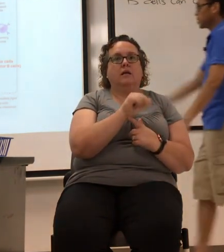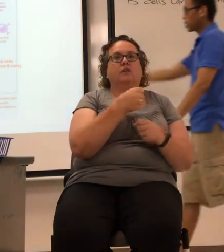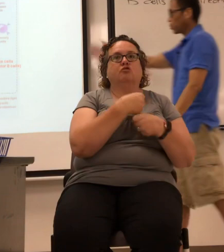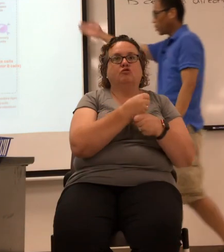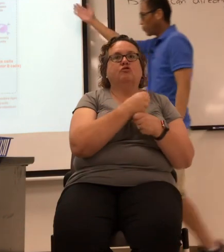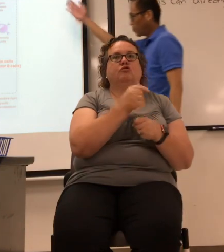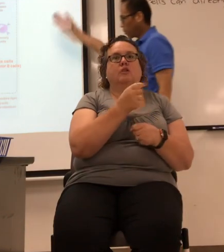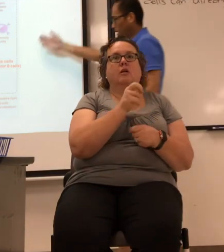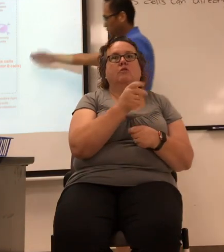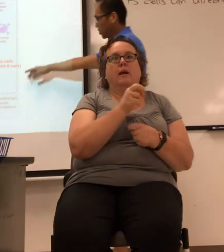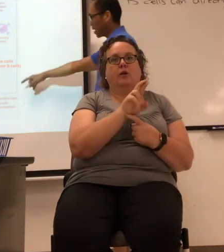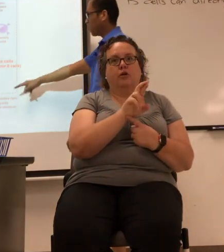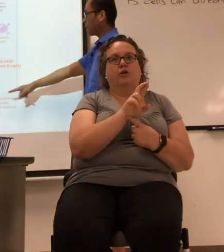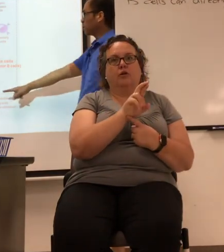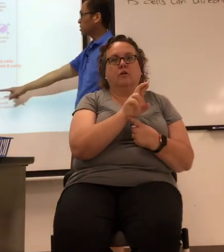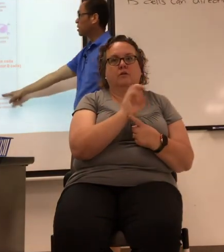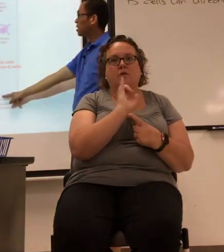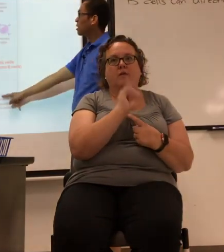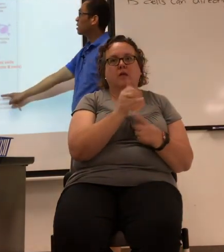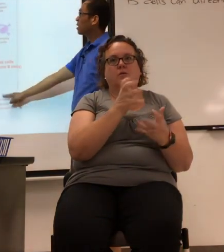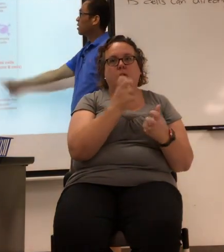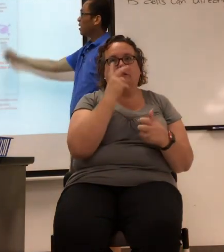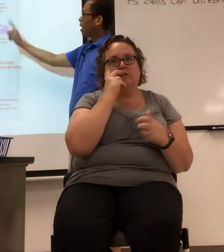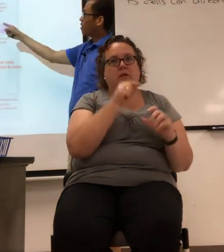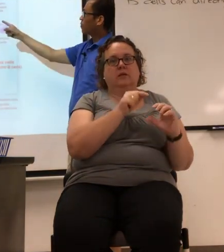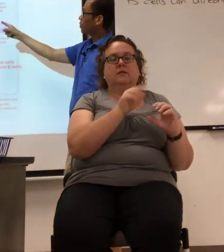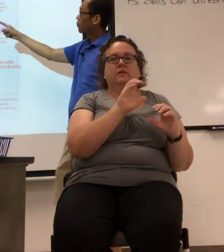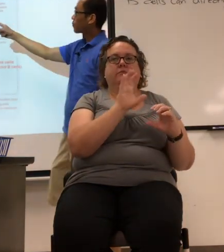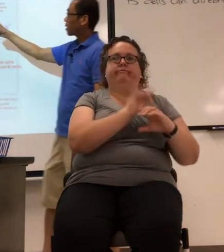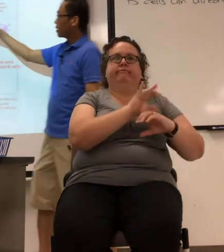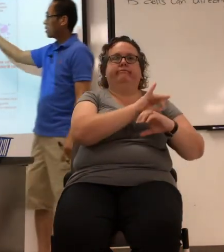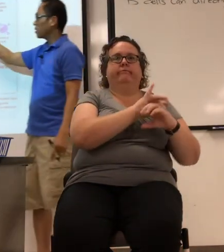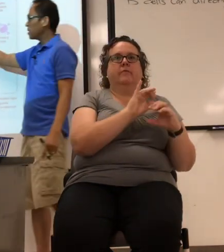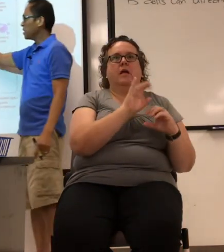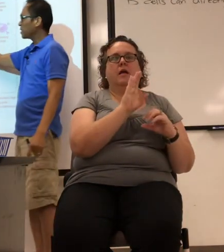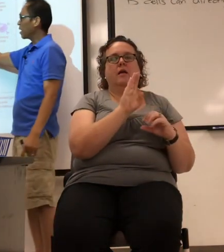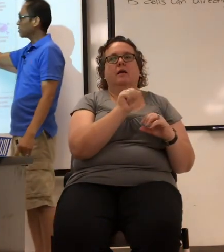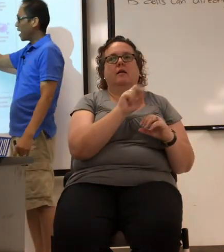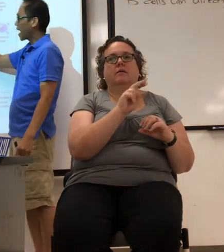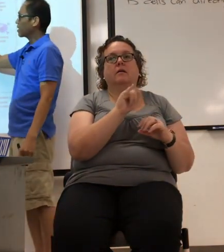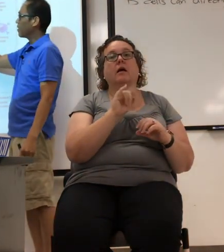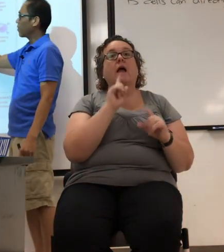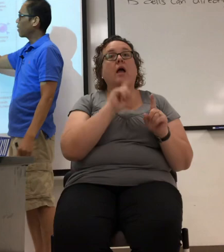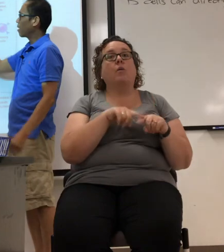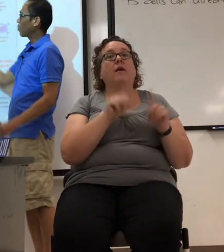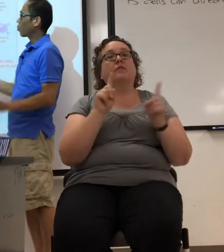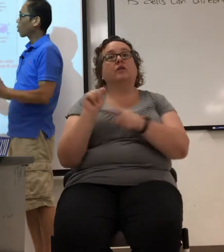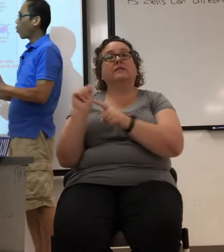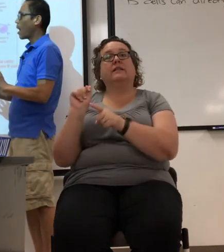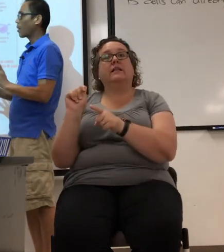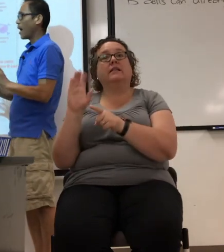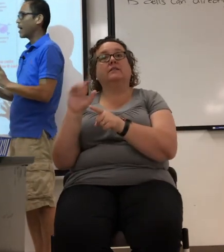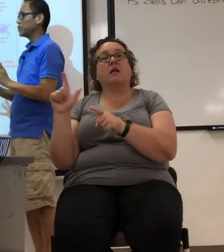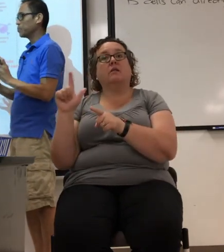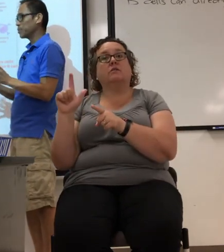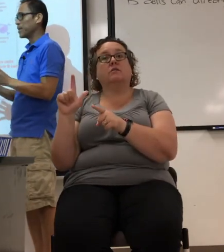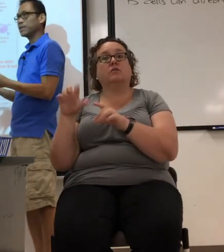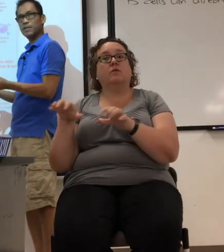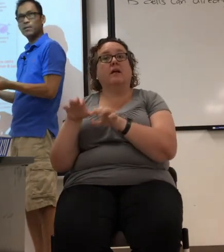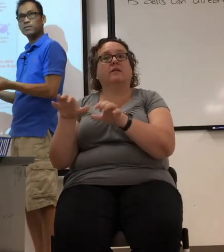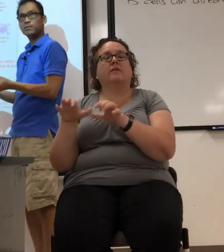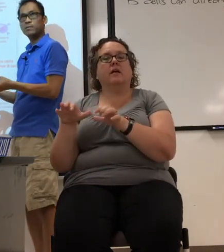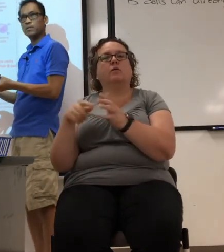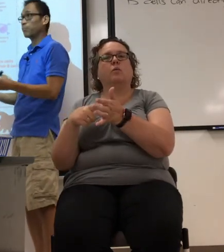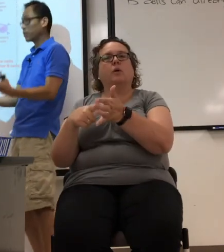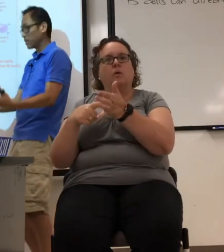That's what you see here when we want to do, right? Get your antibodies. However, T cells, to activate them, require